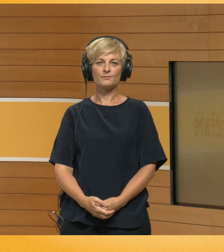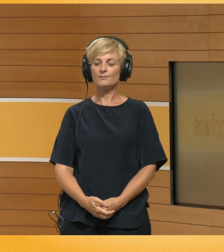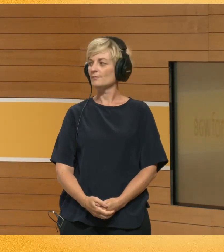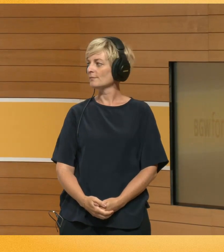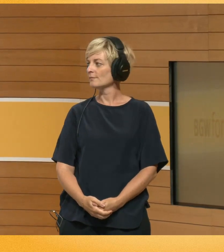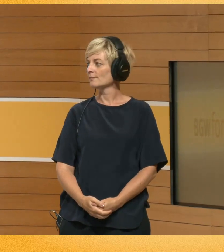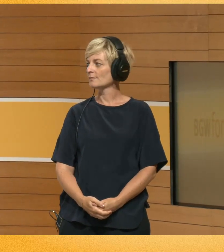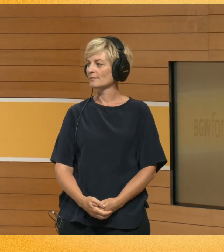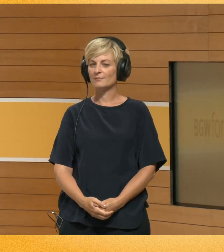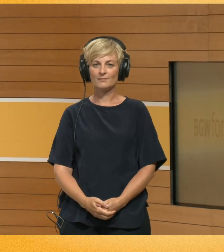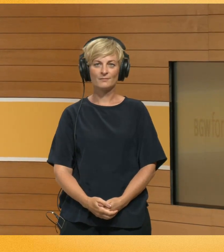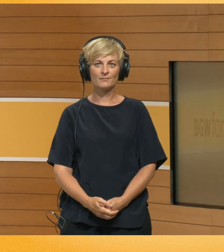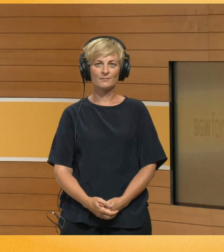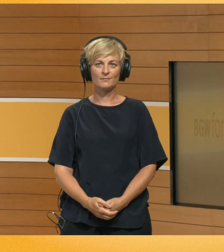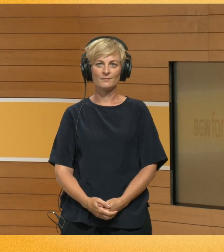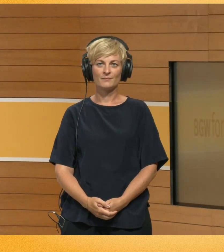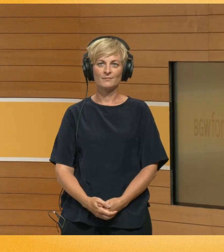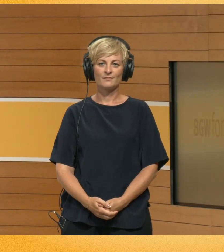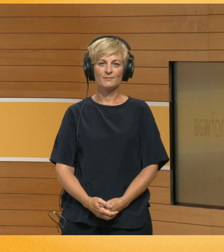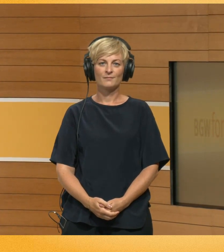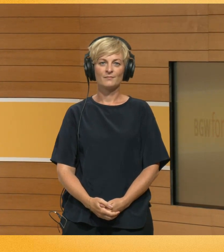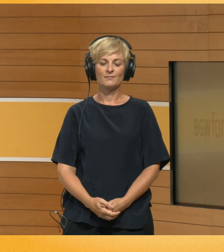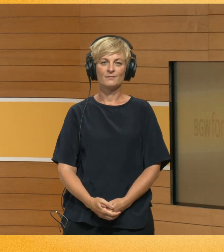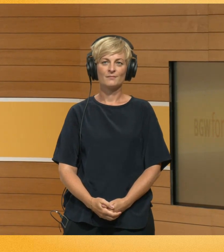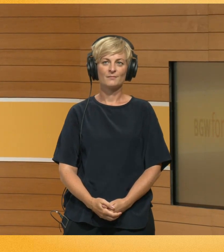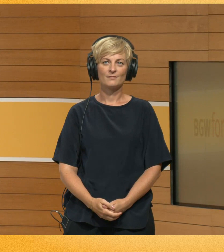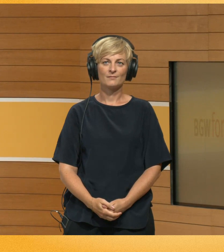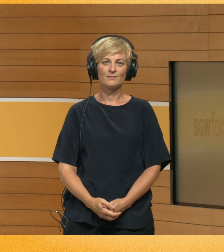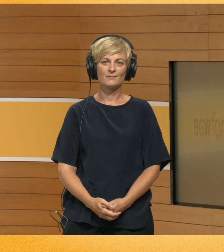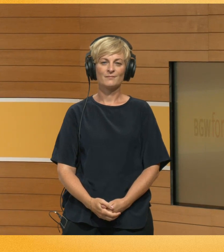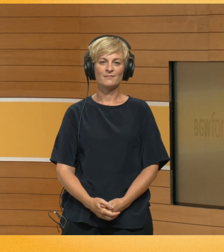Hello, everyone. Good morning still.